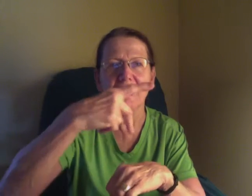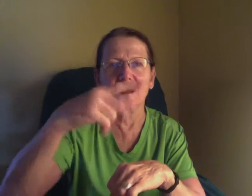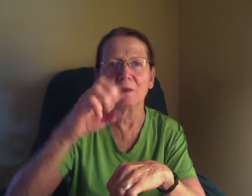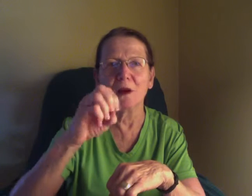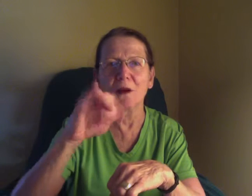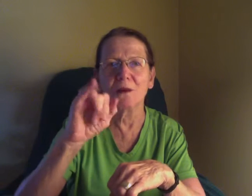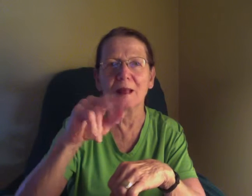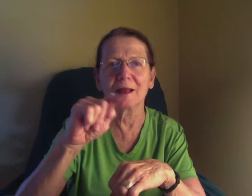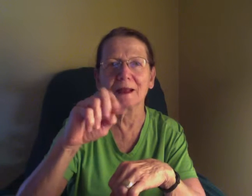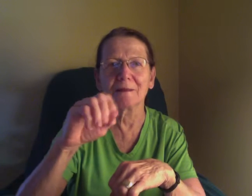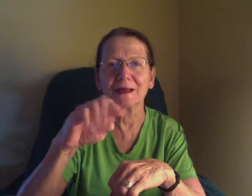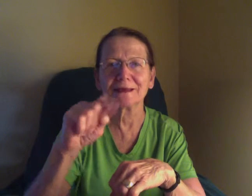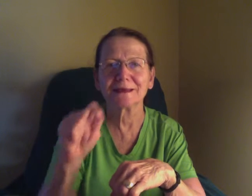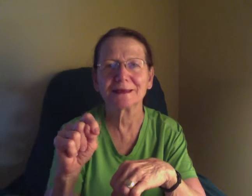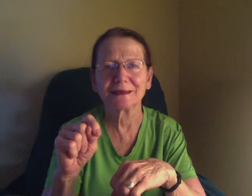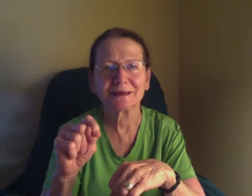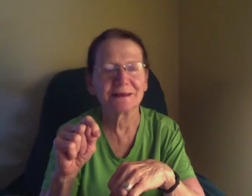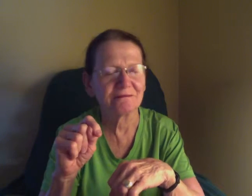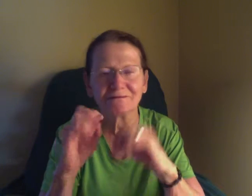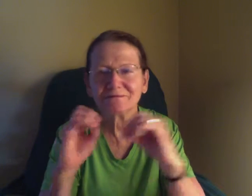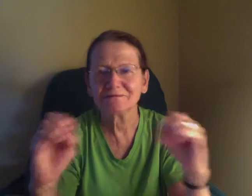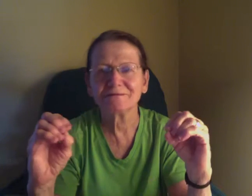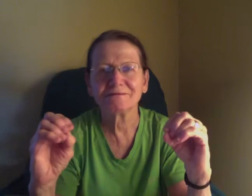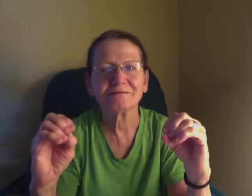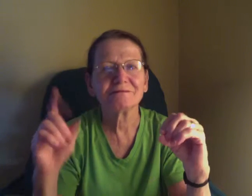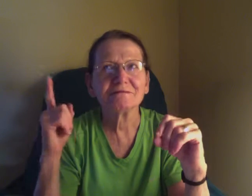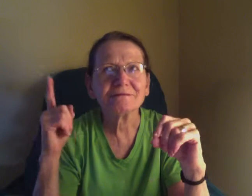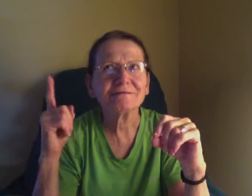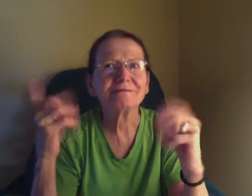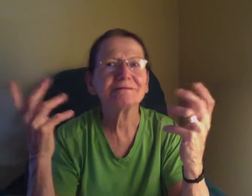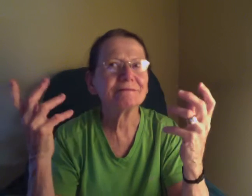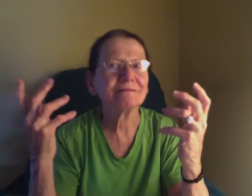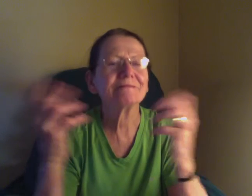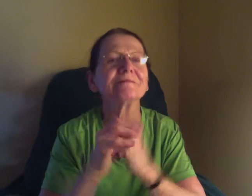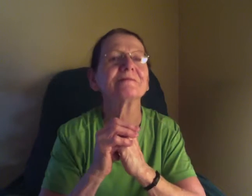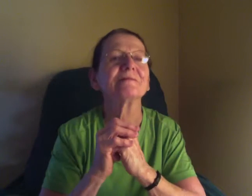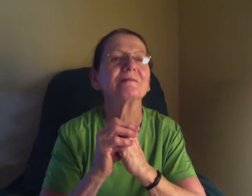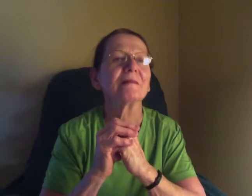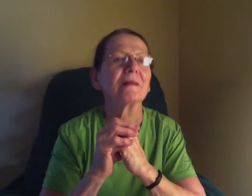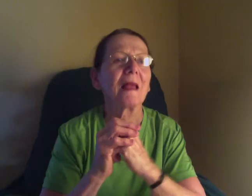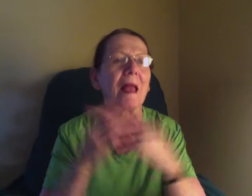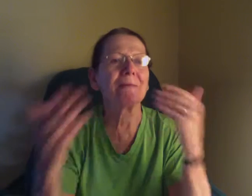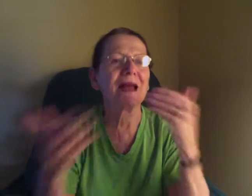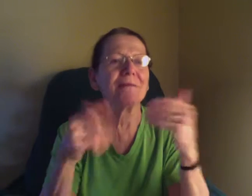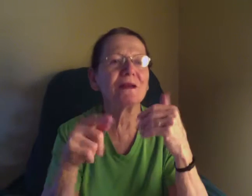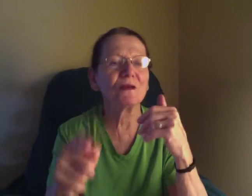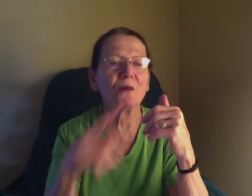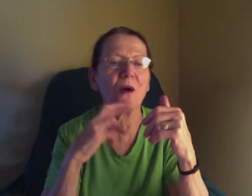but I'm to all